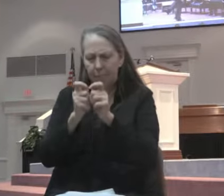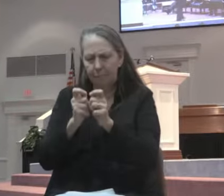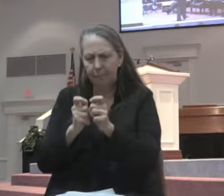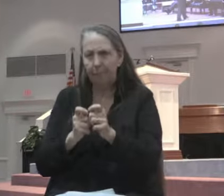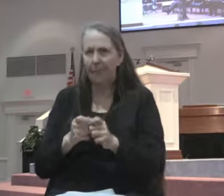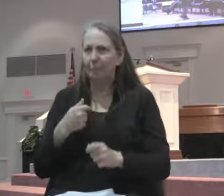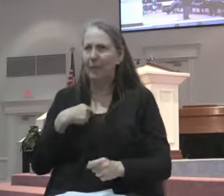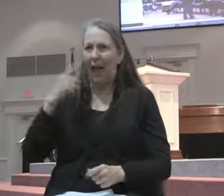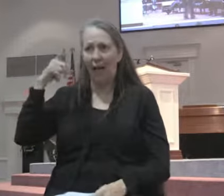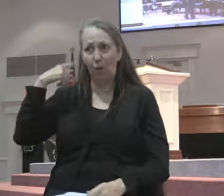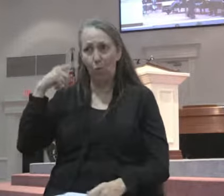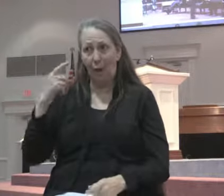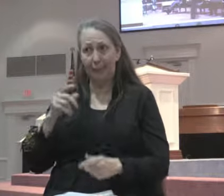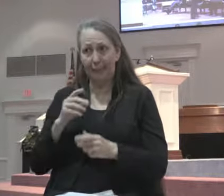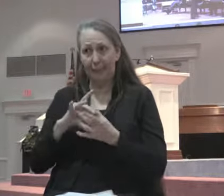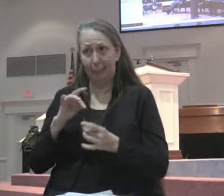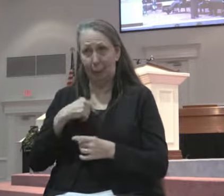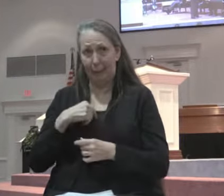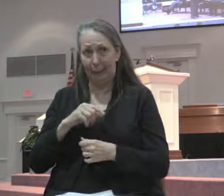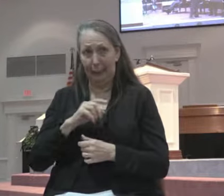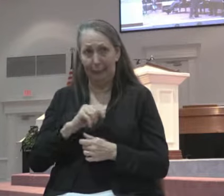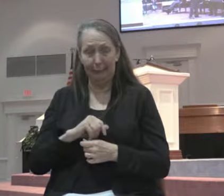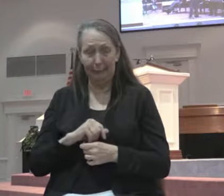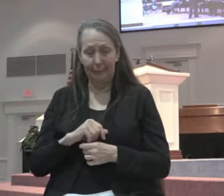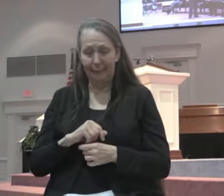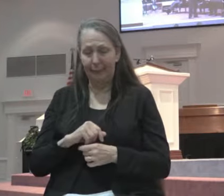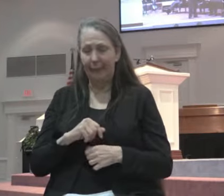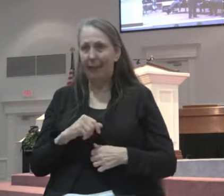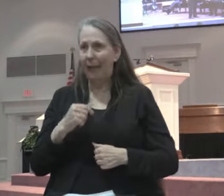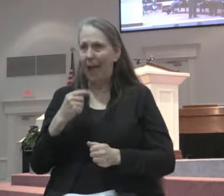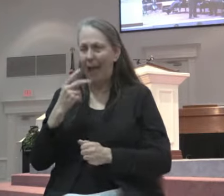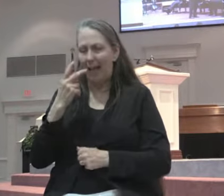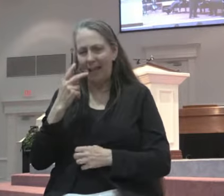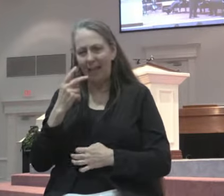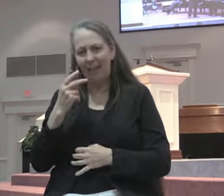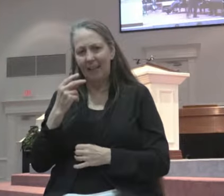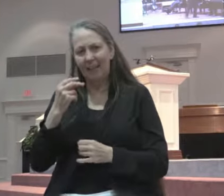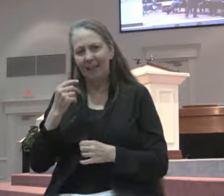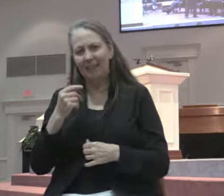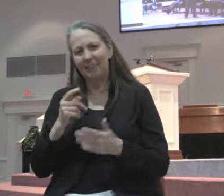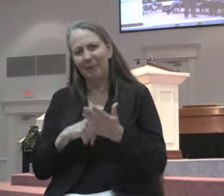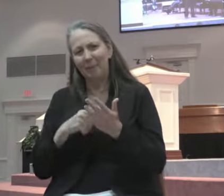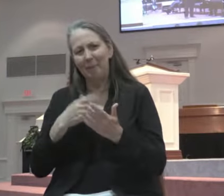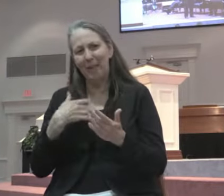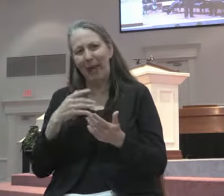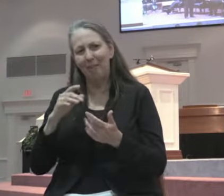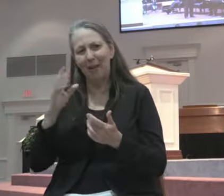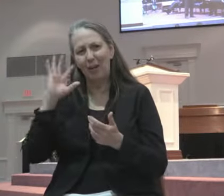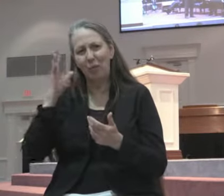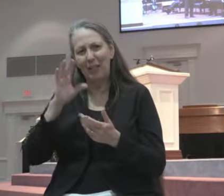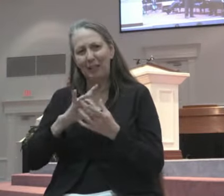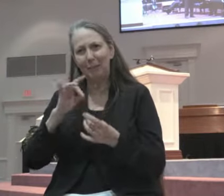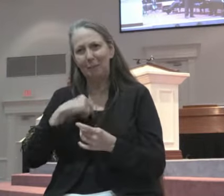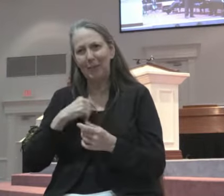crazy spirits, Brother Arnold, that you said, he said, and I've seen him have some of those crazy spirits.